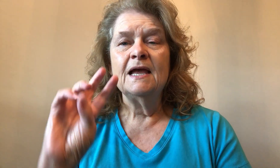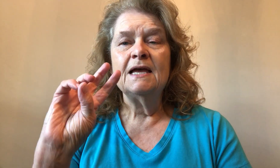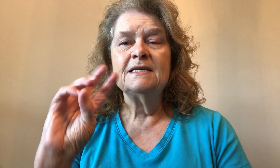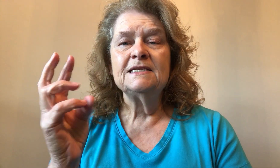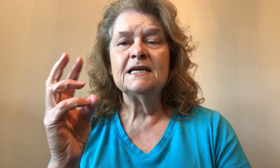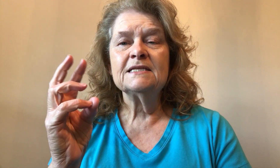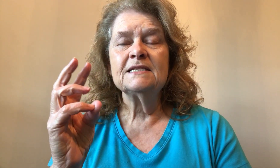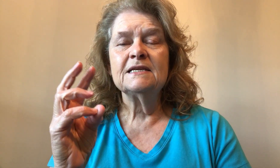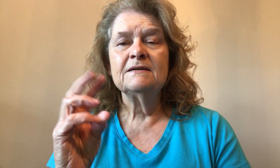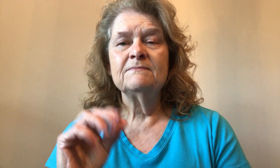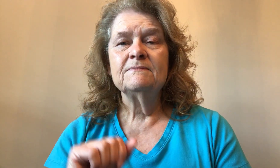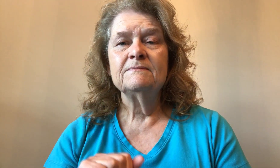Sixth,